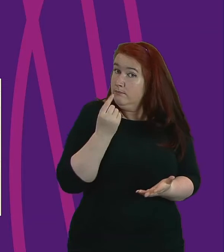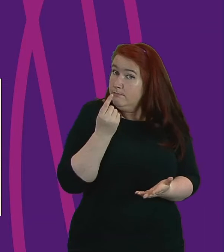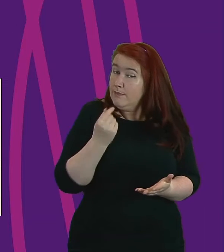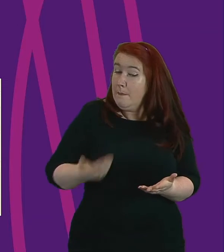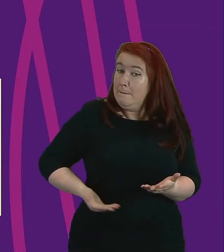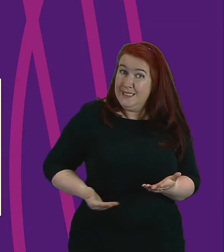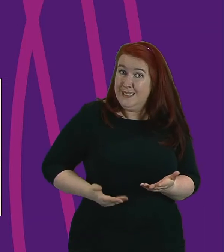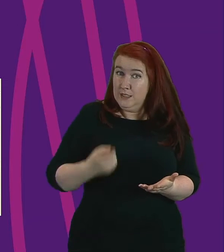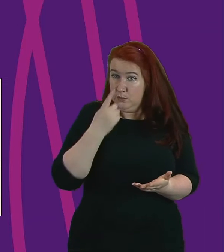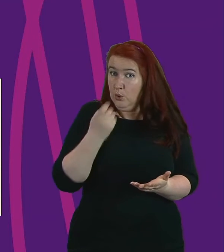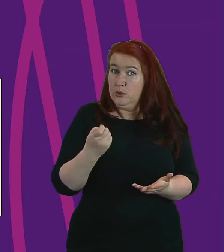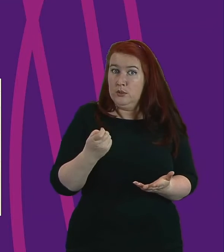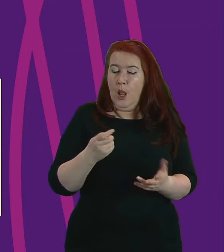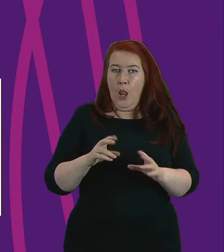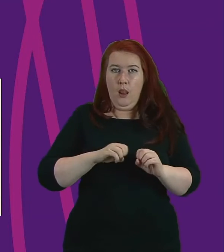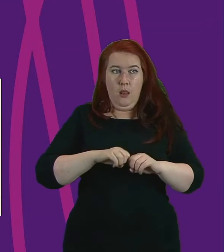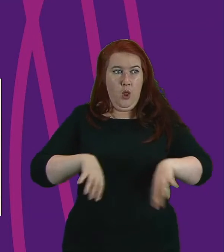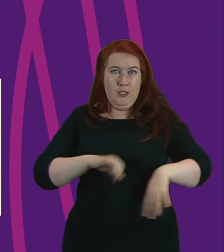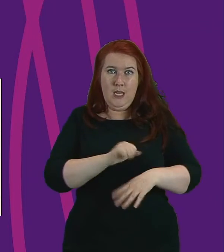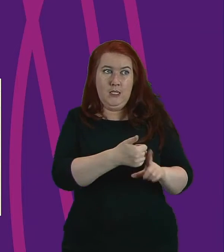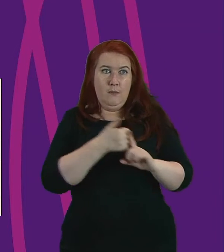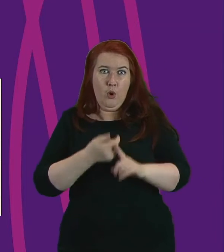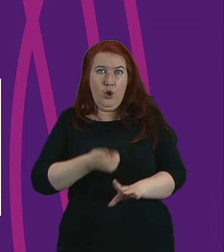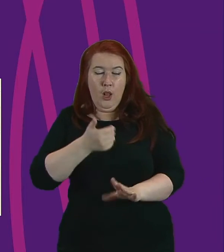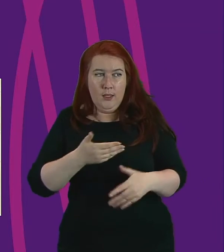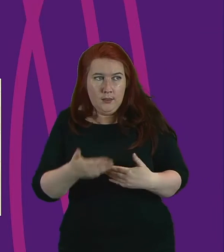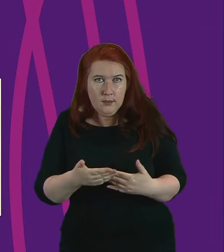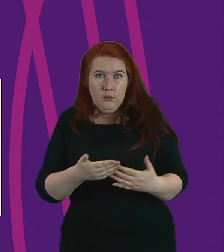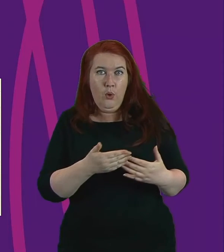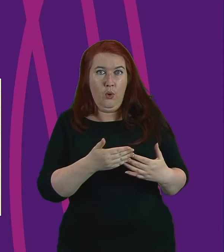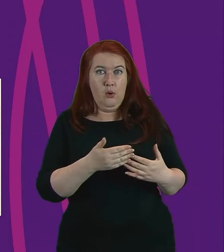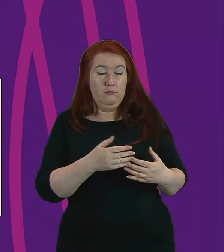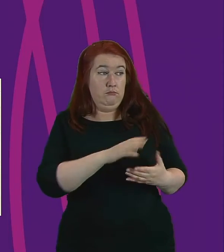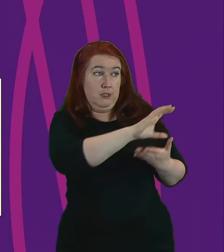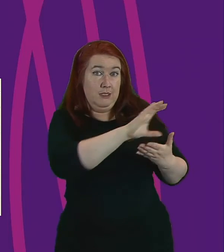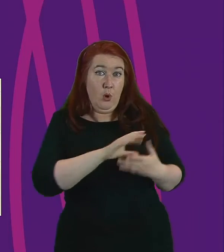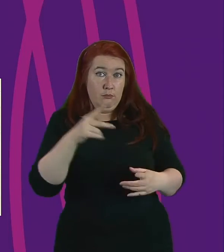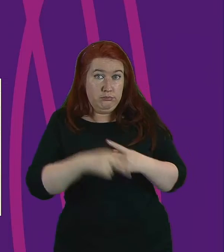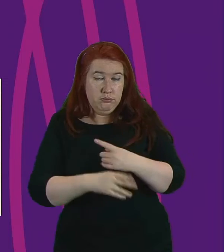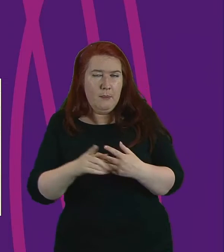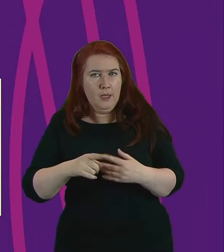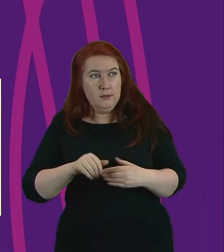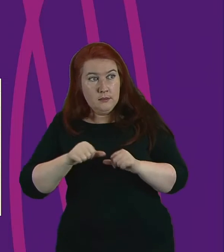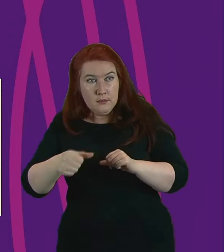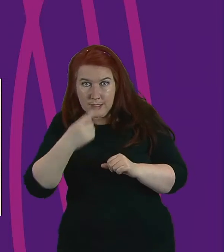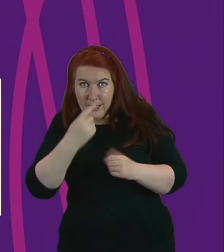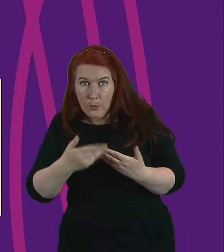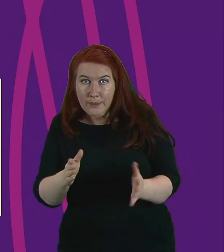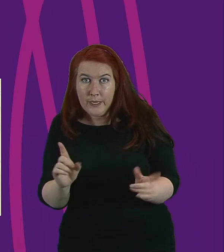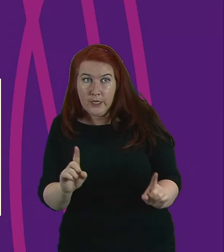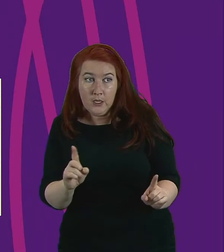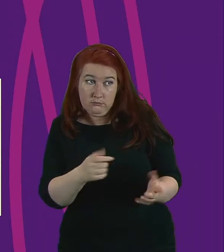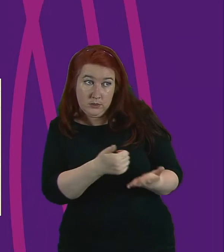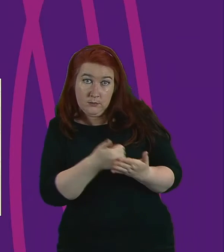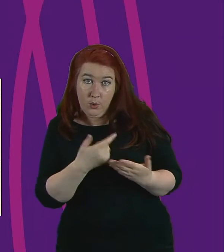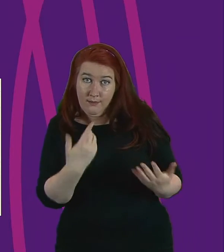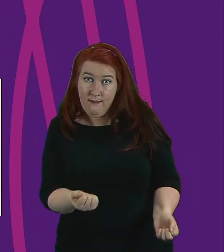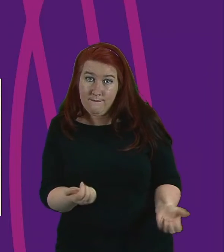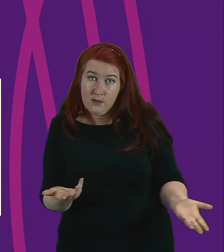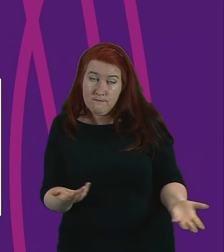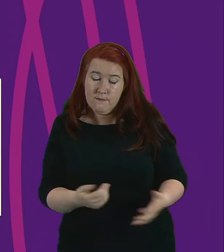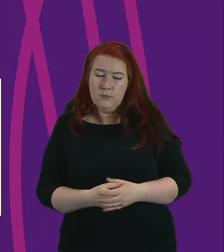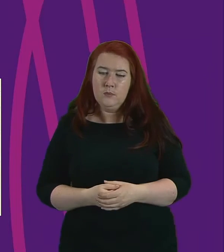losing vital support earlier and will want to know whether the government can provide financial support.